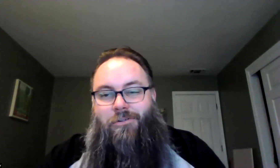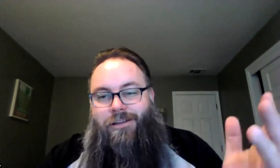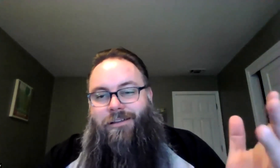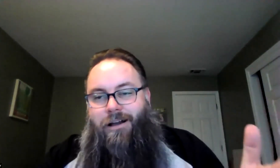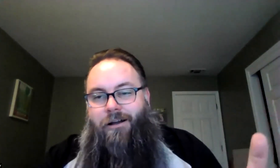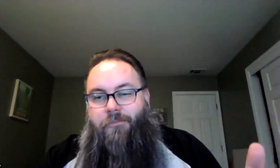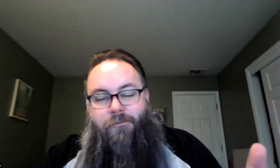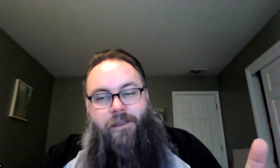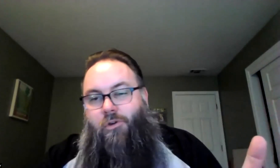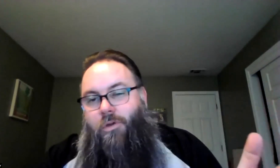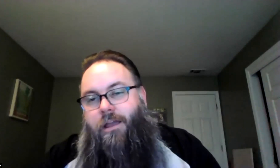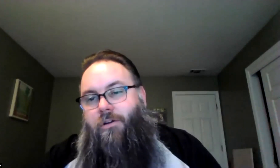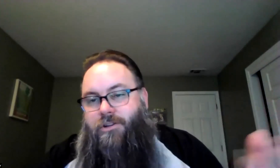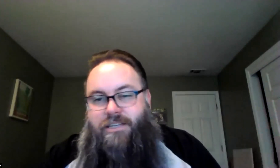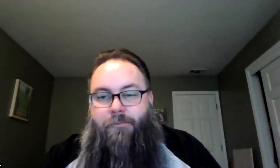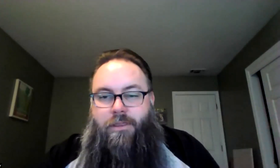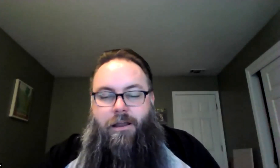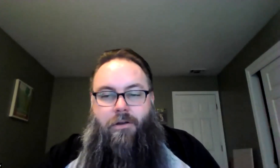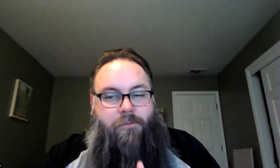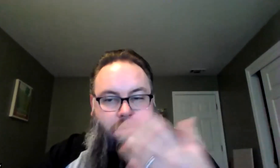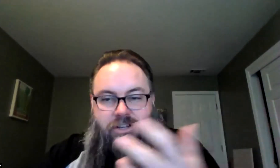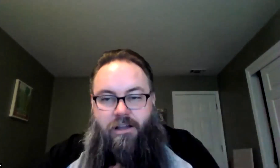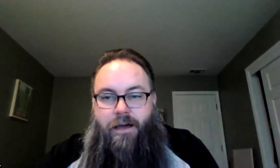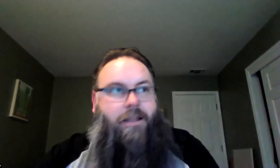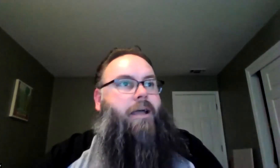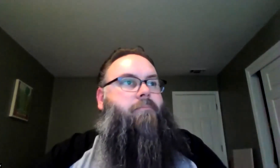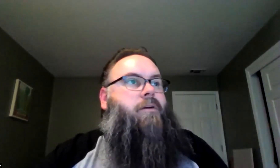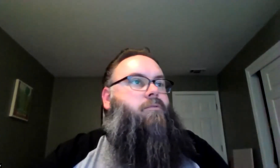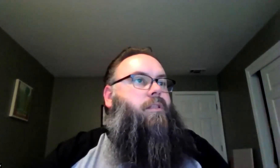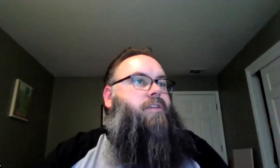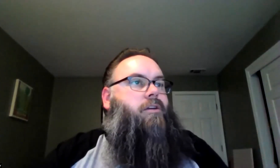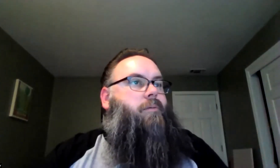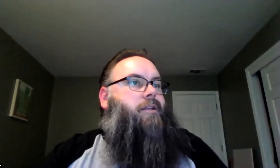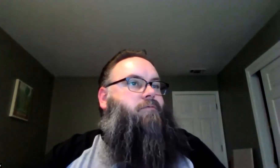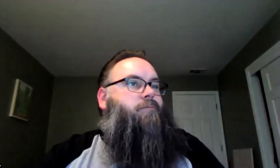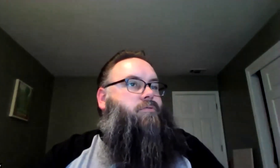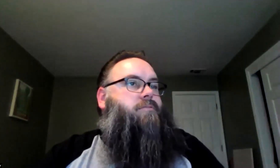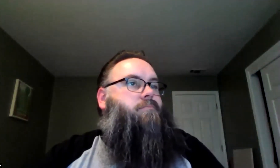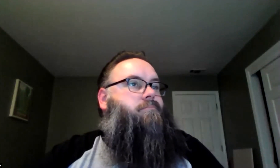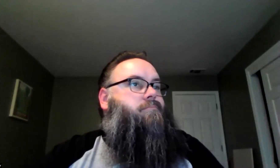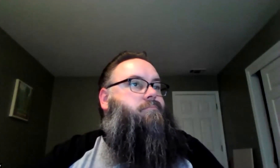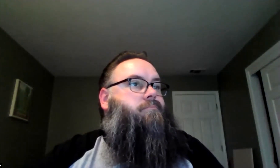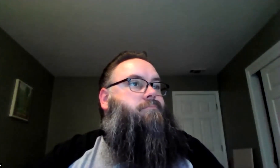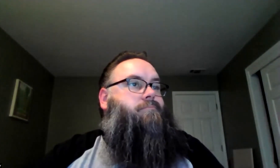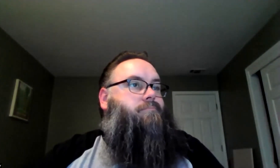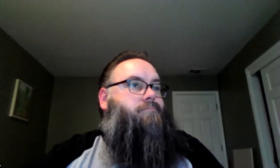And so, or if any of you were there or your staff were there and people want to talk about it, I would love to hear about it from folks.